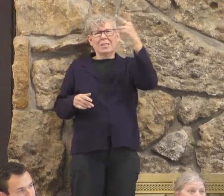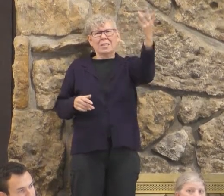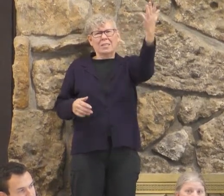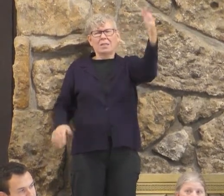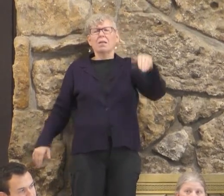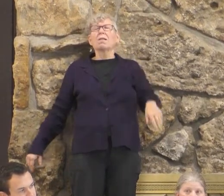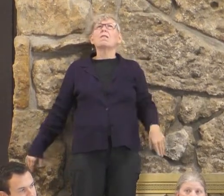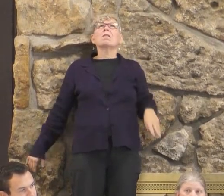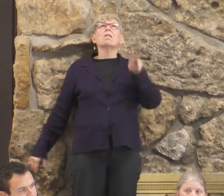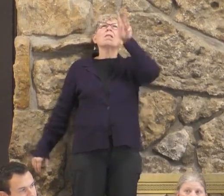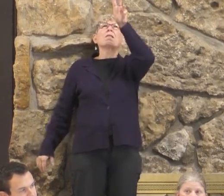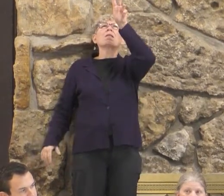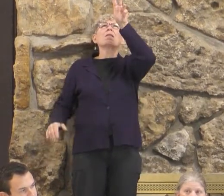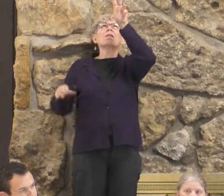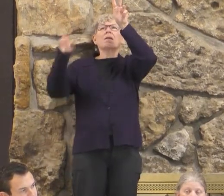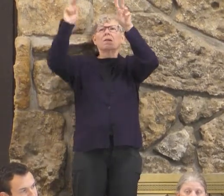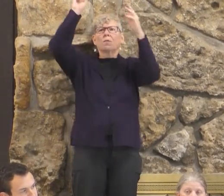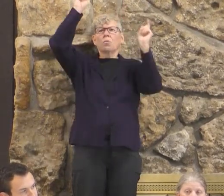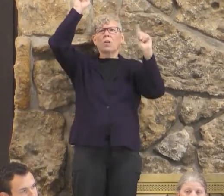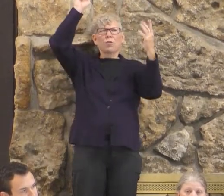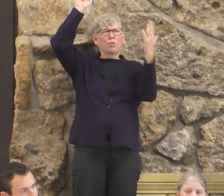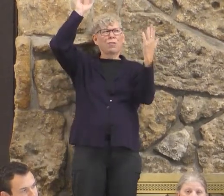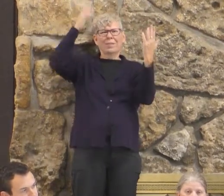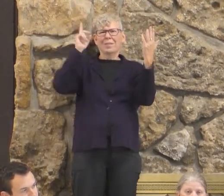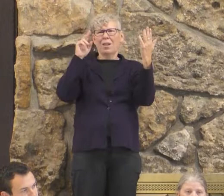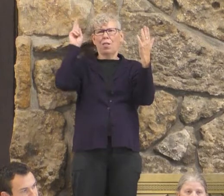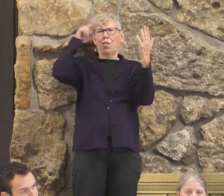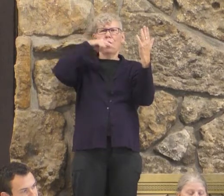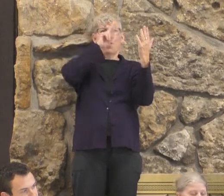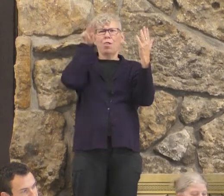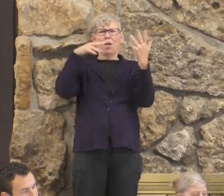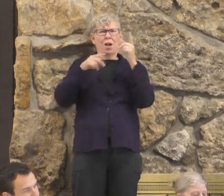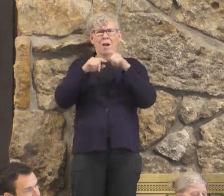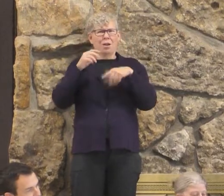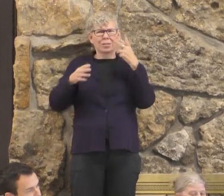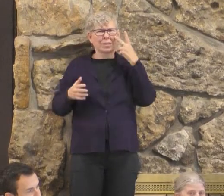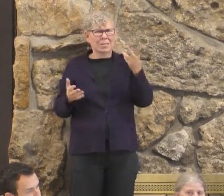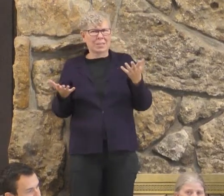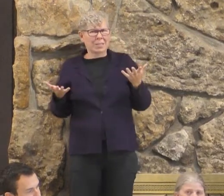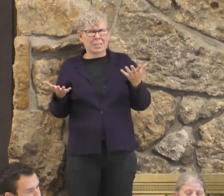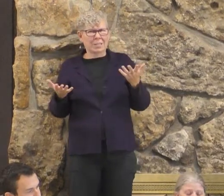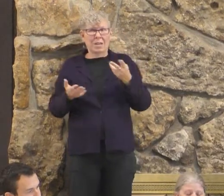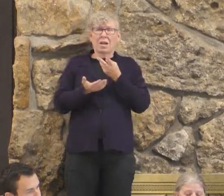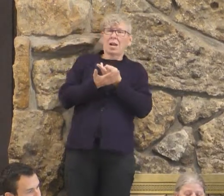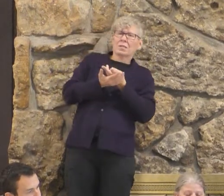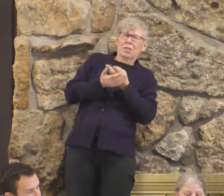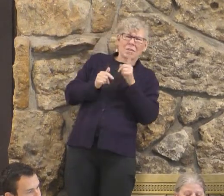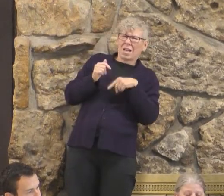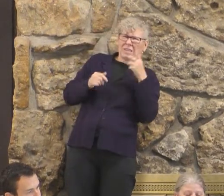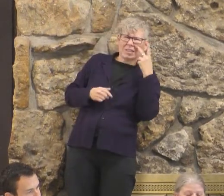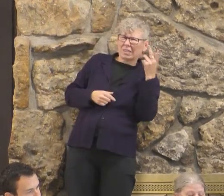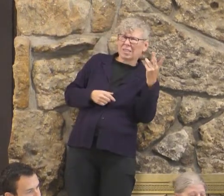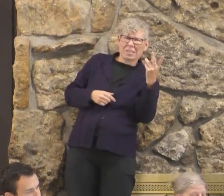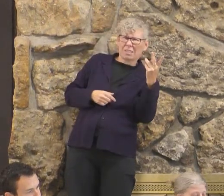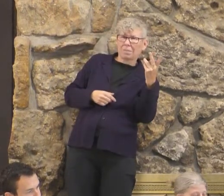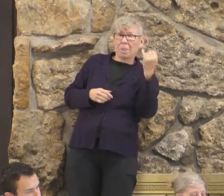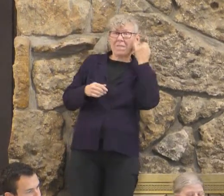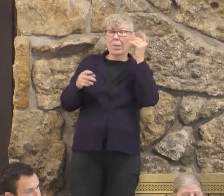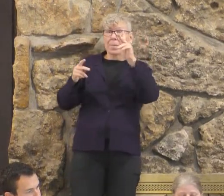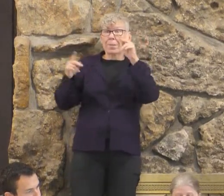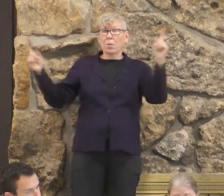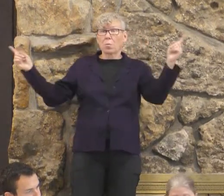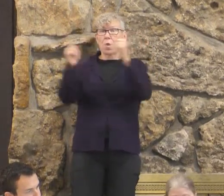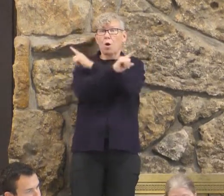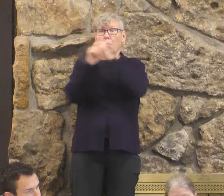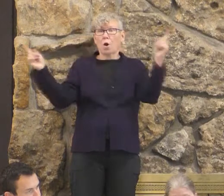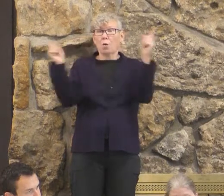are multiple people in the room walking around or multiple people in the room using sign language, that video remote interpreter is not going to be able to know